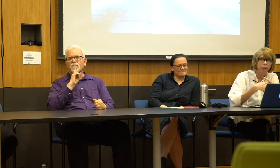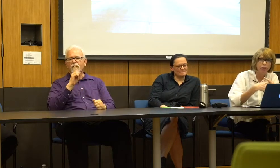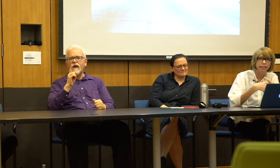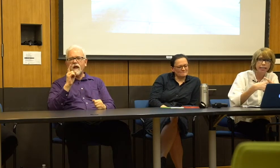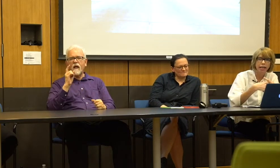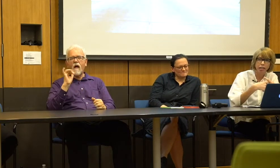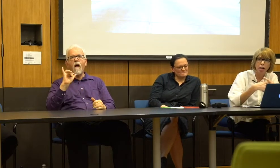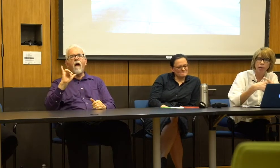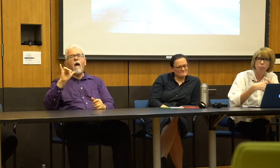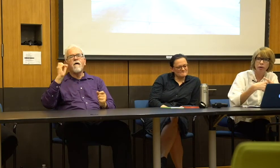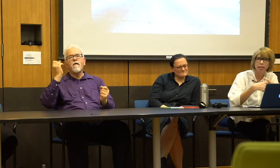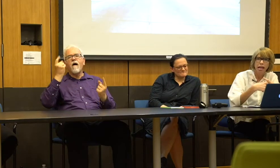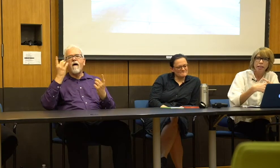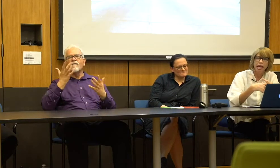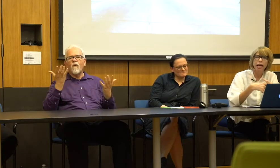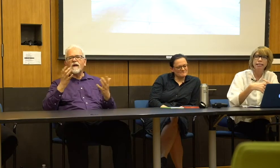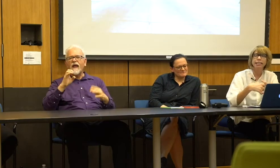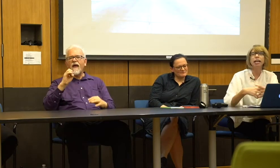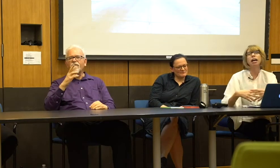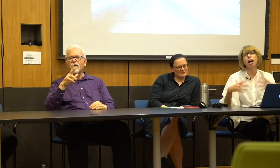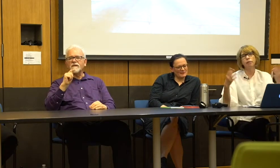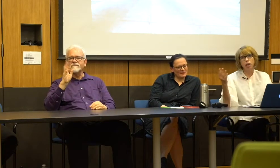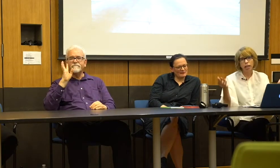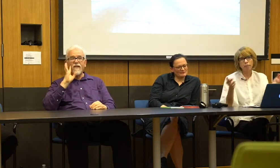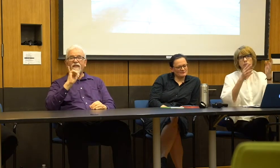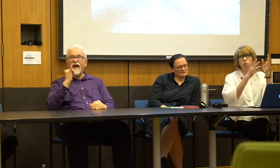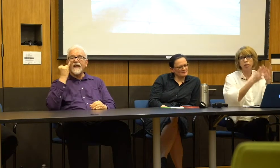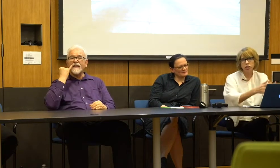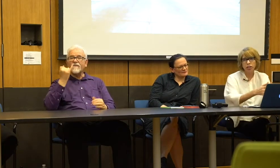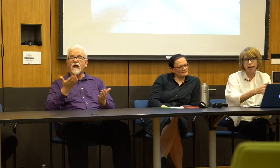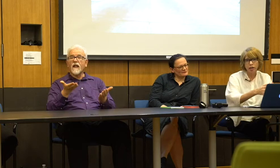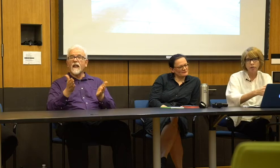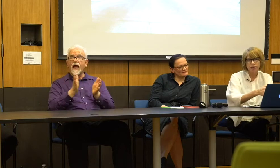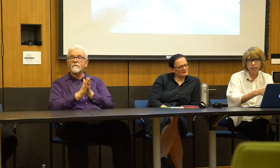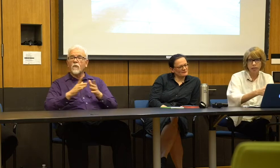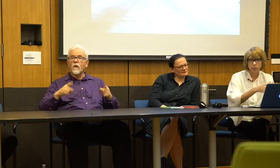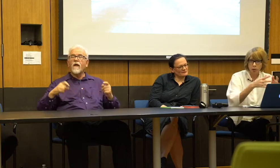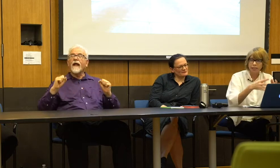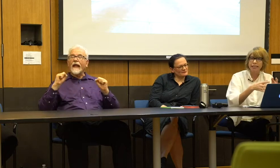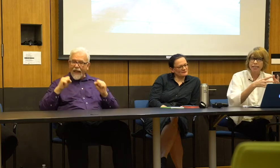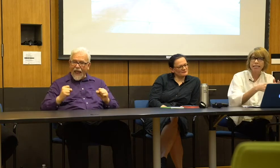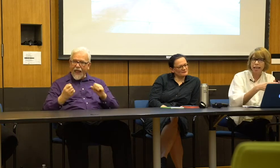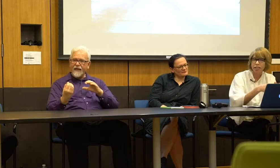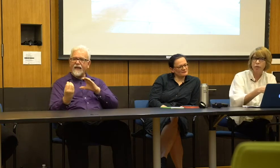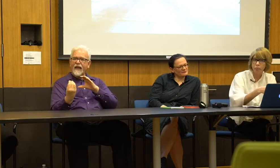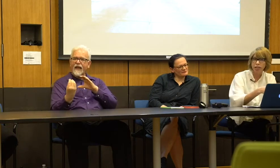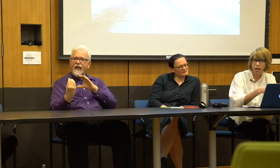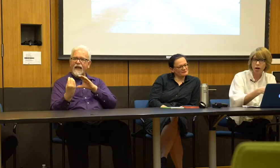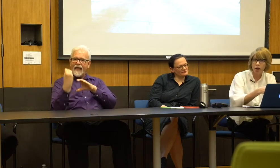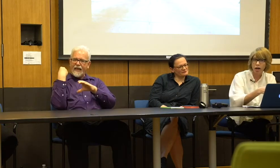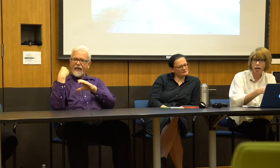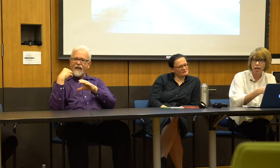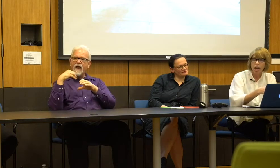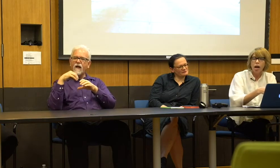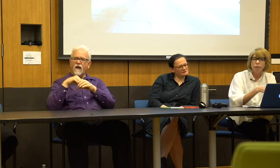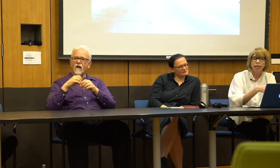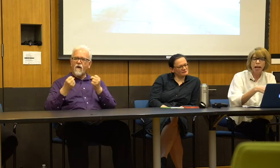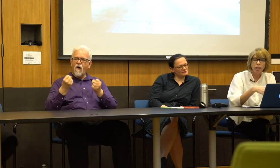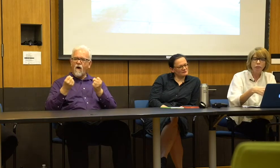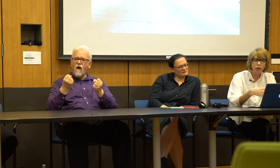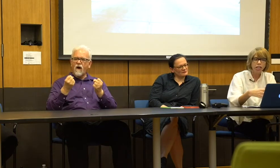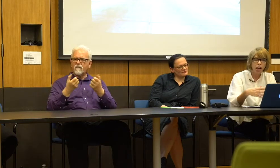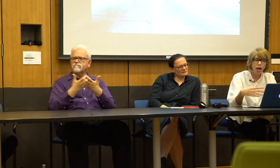what Everest had come up with. That idea of a collapsible wheelchair that goes in, works in tandem with a car.